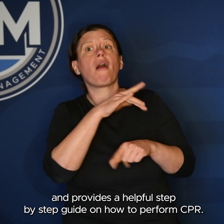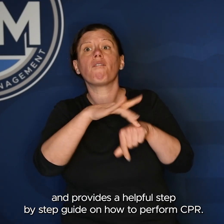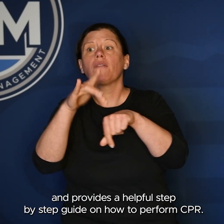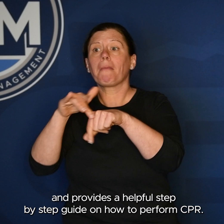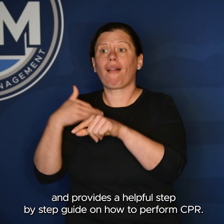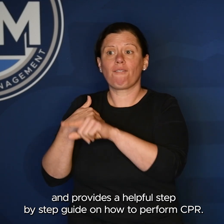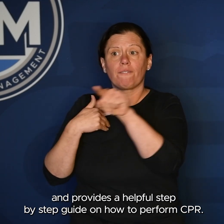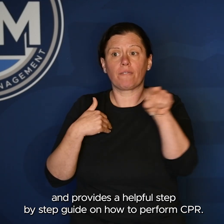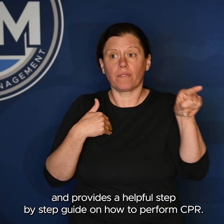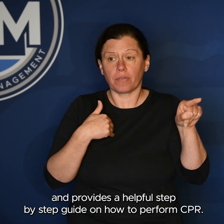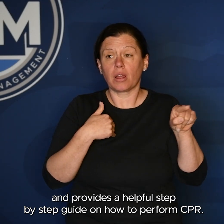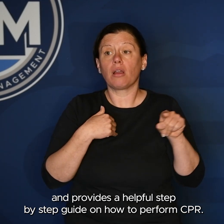to perform CPR.